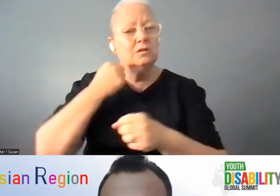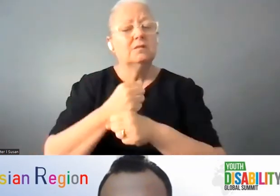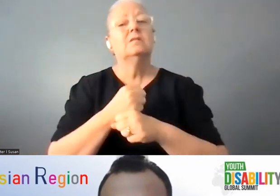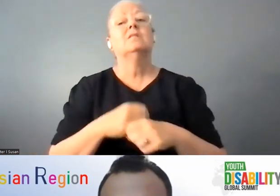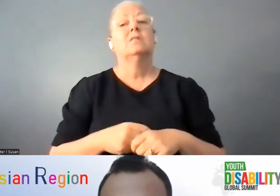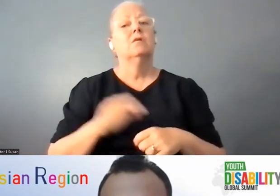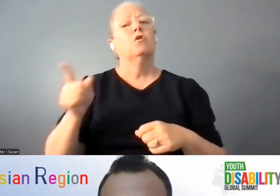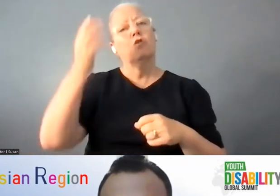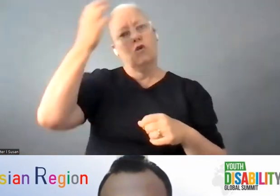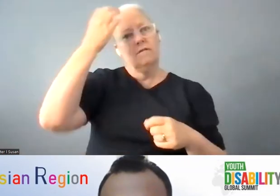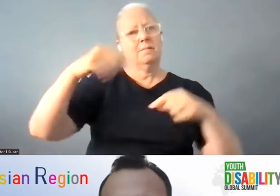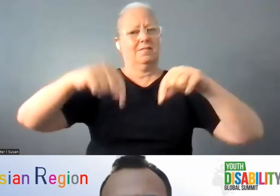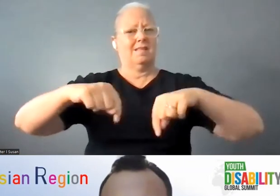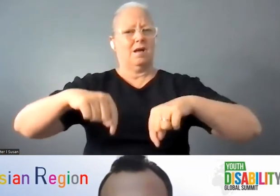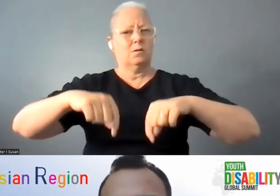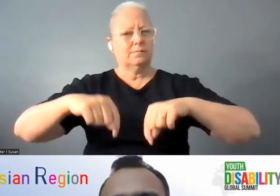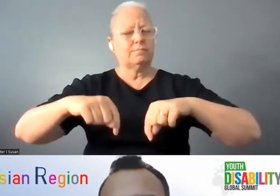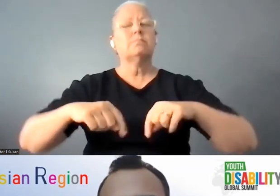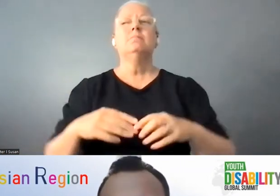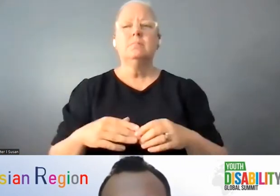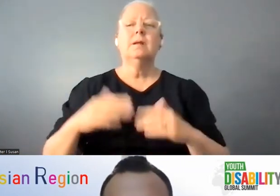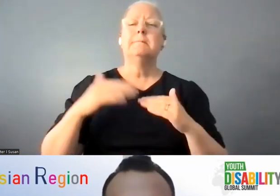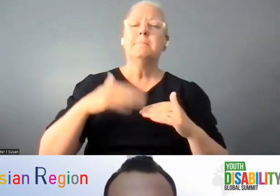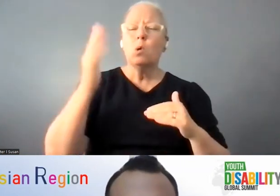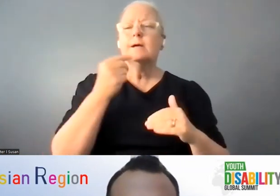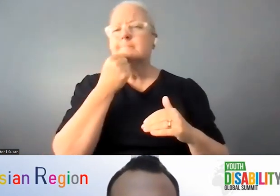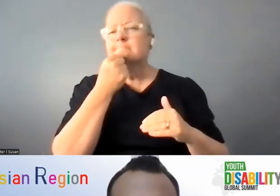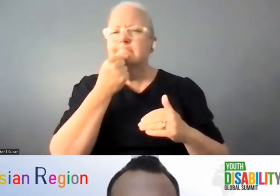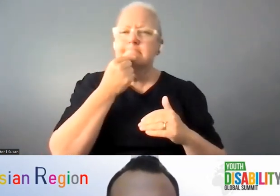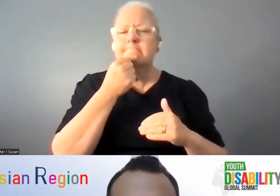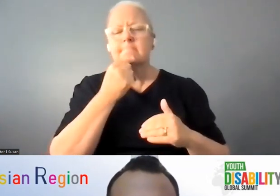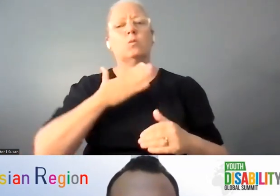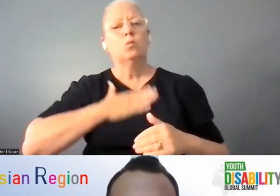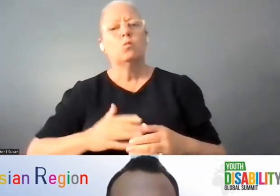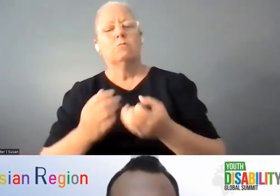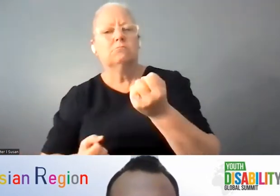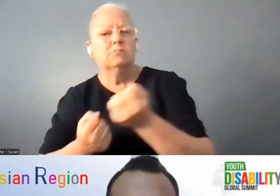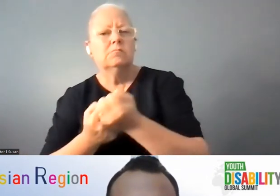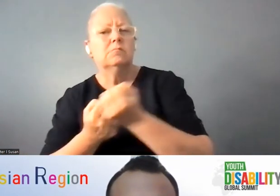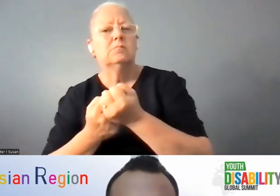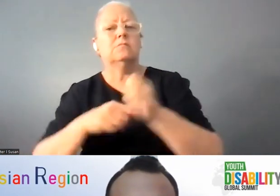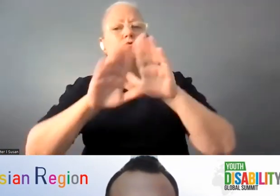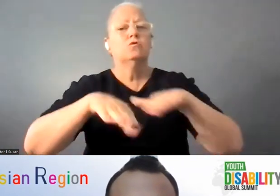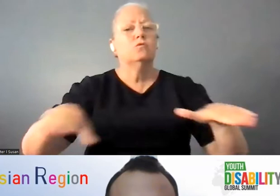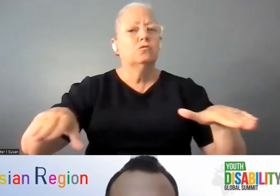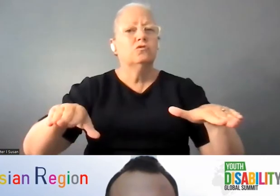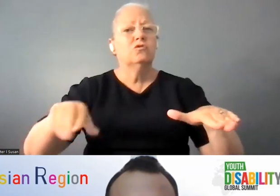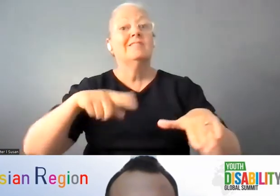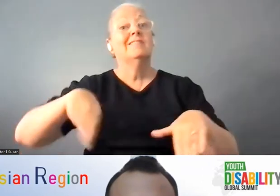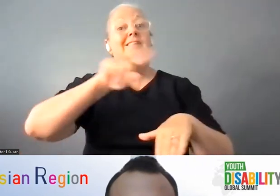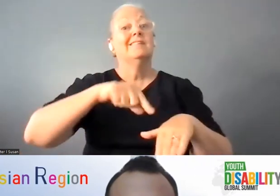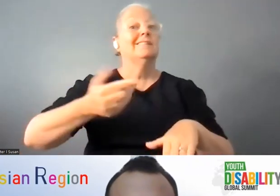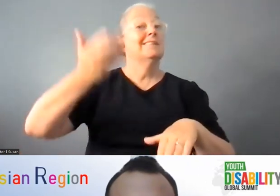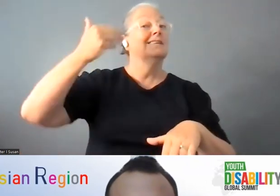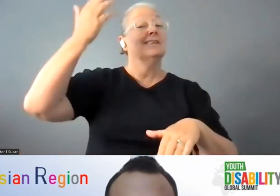think, conscious of the need to support children who are coming out of institutional care to provide them a